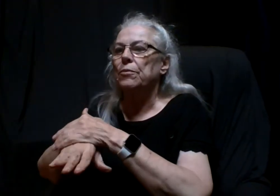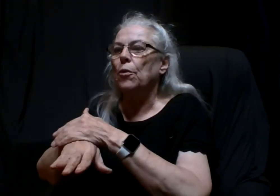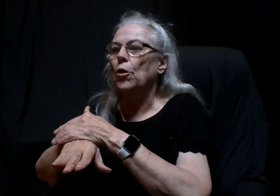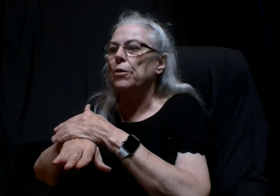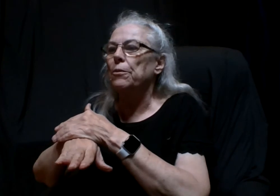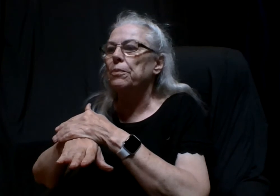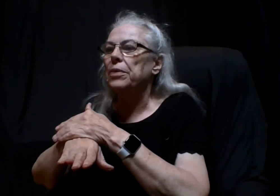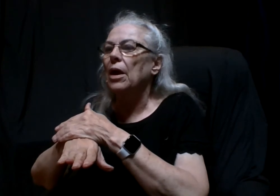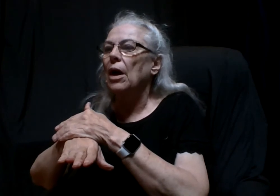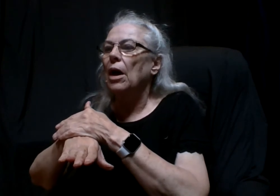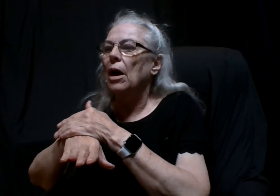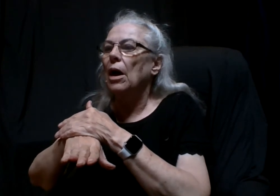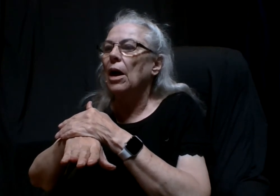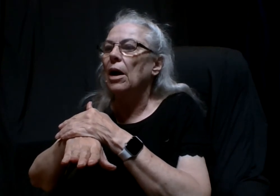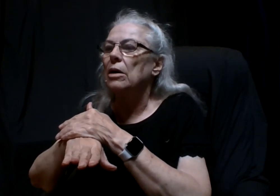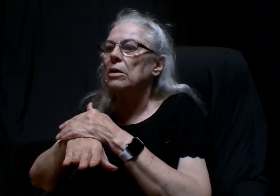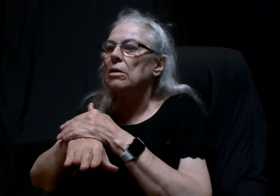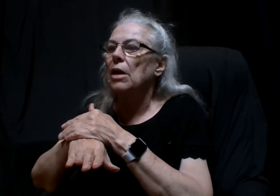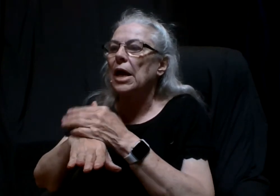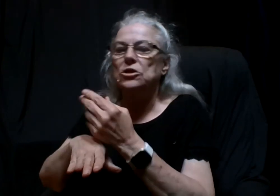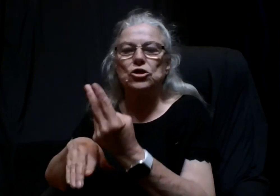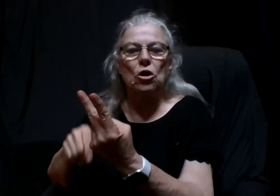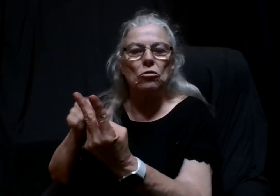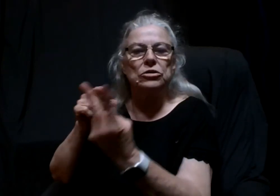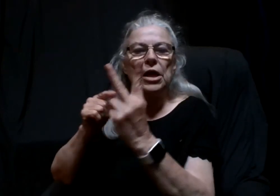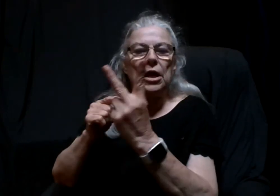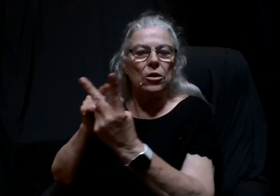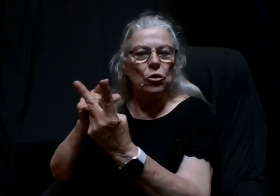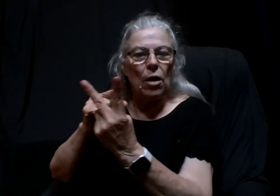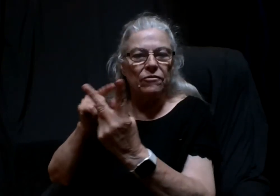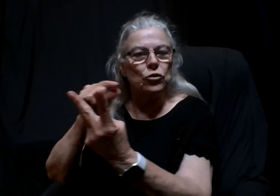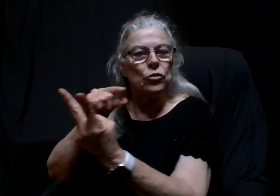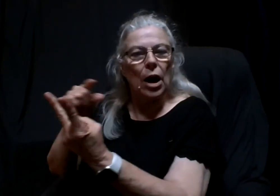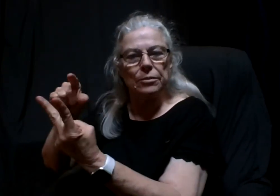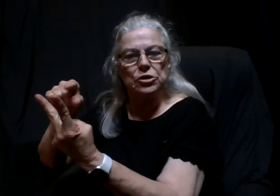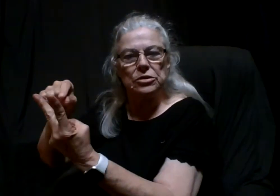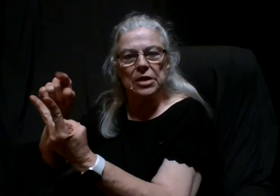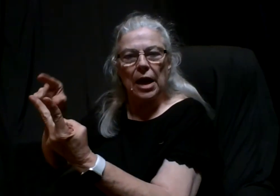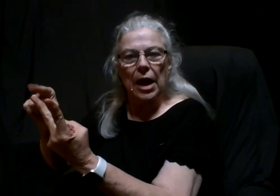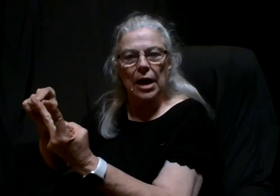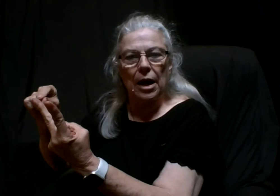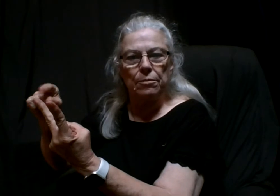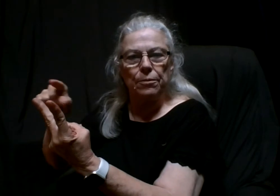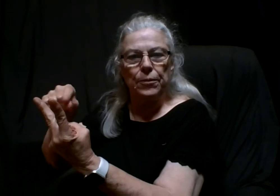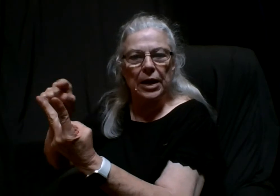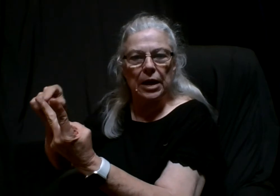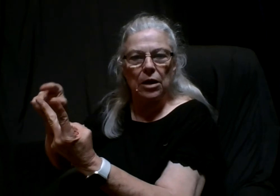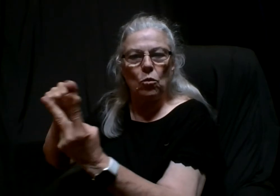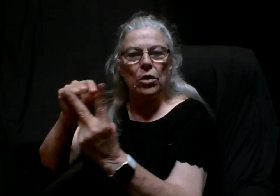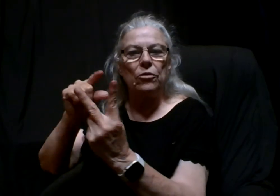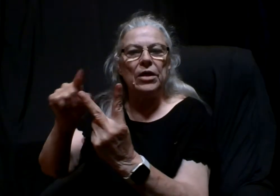born. uh, and chose. You have two options, and I'm picking one or the